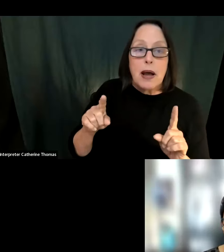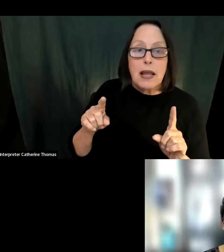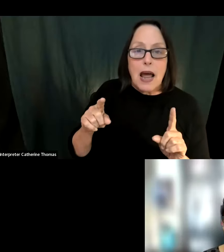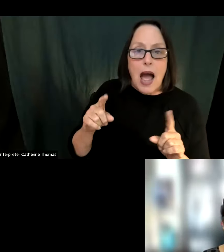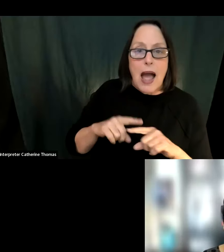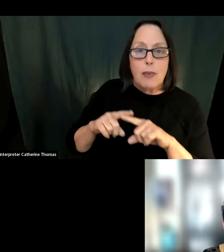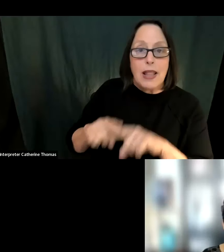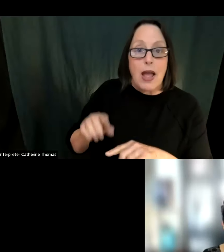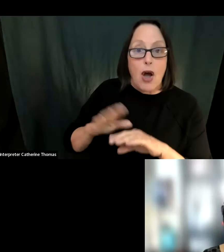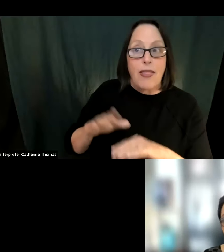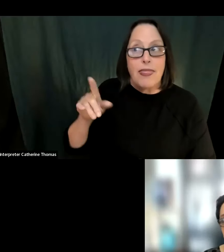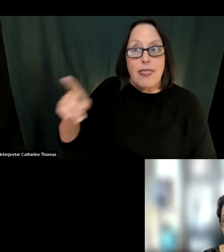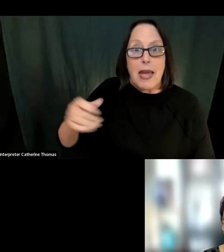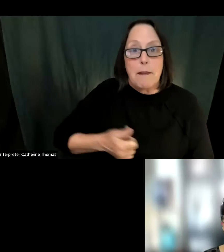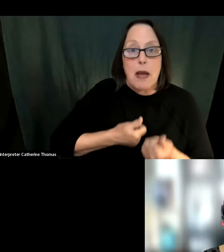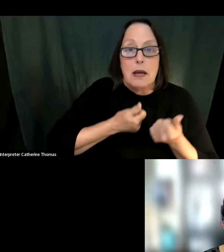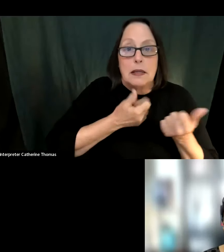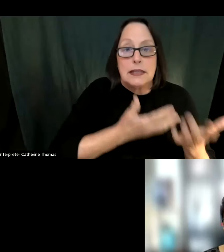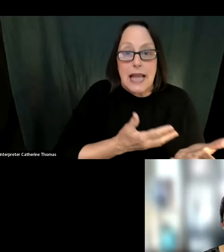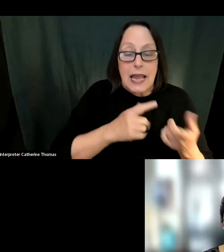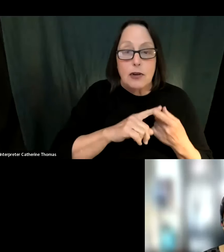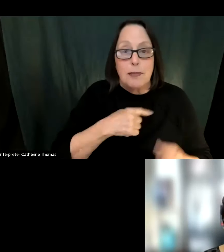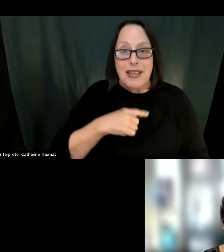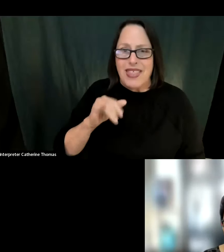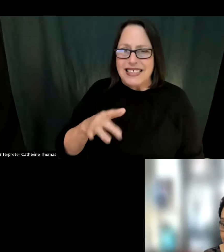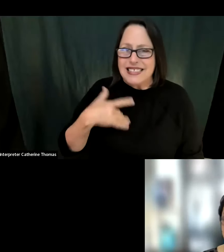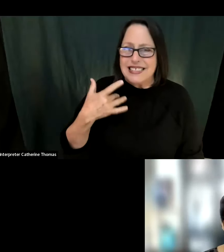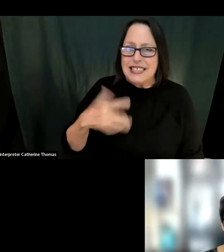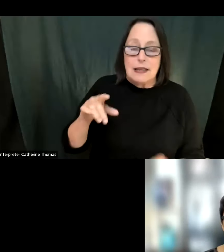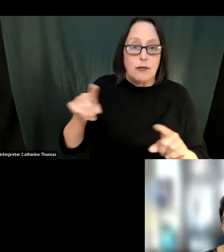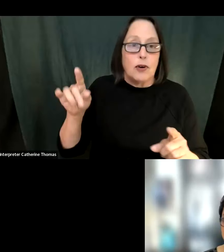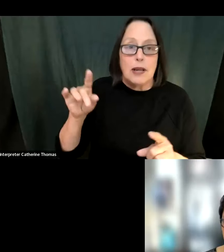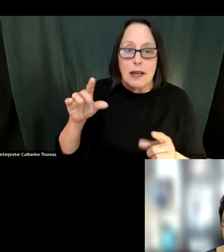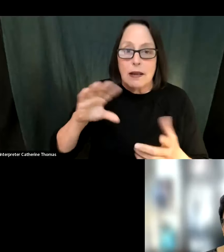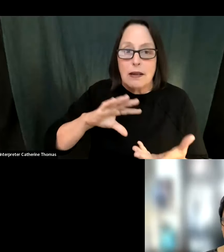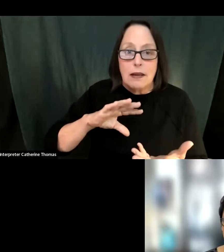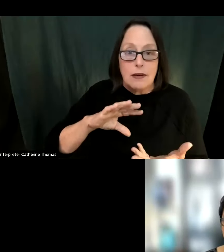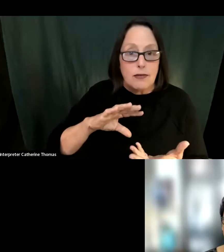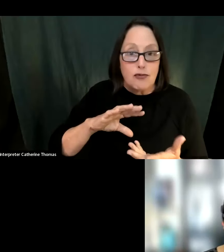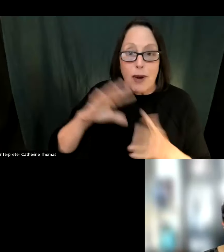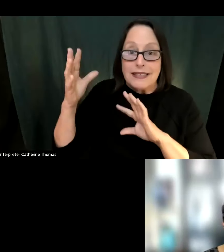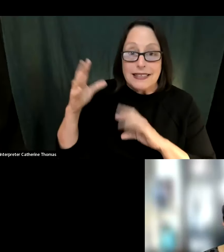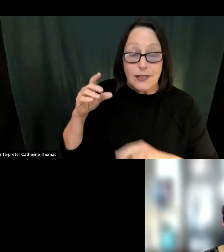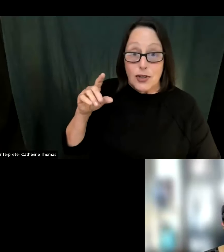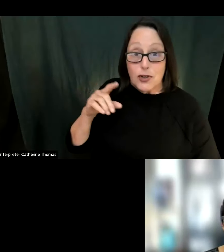me. And this is that very sensitive area in crisis. Do you capture someone's information right off the bat? Or do you have